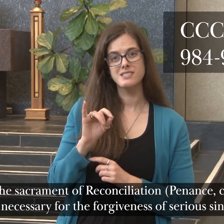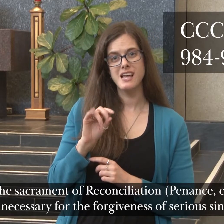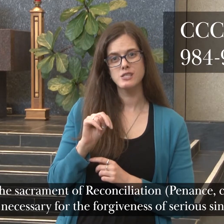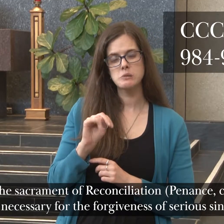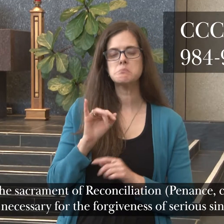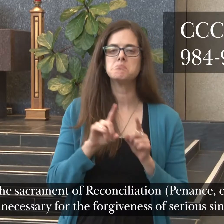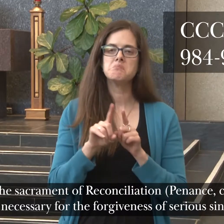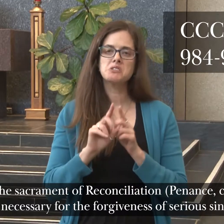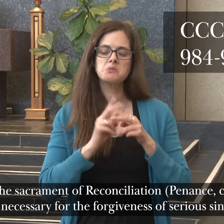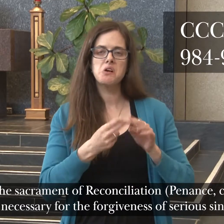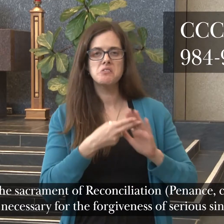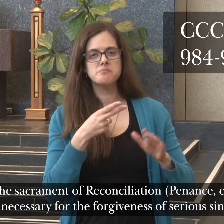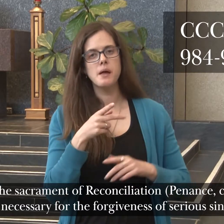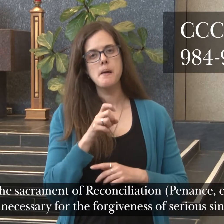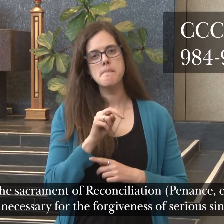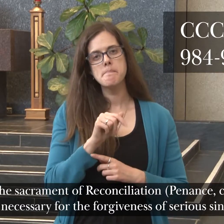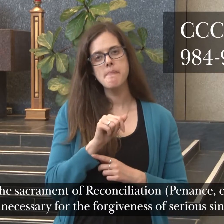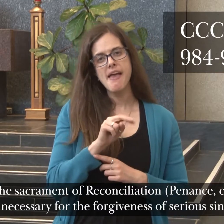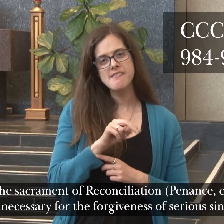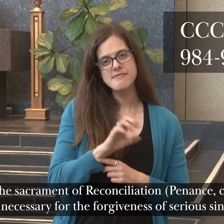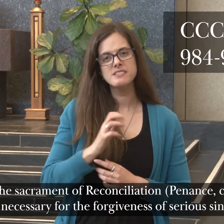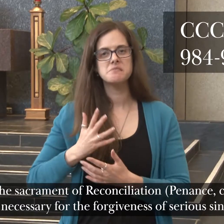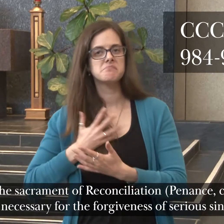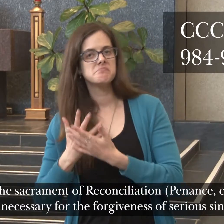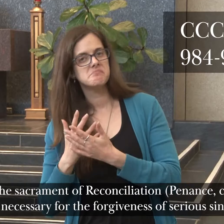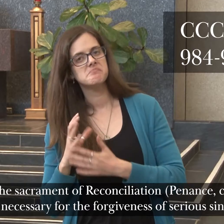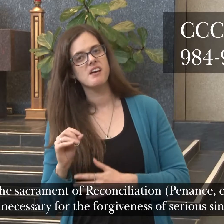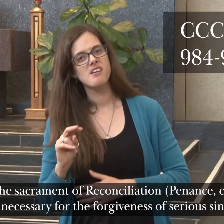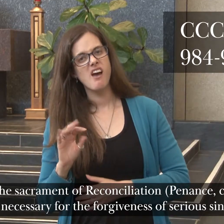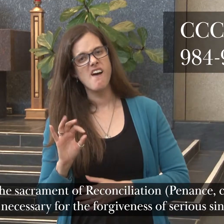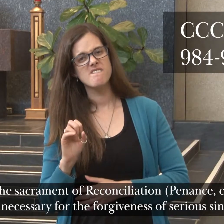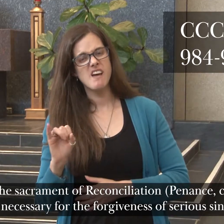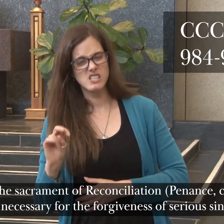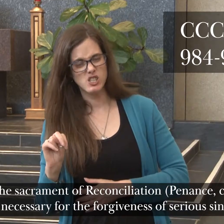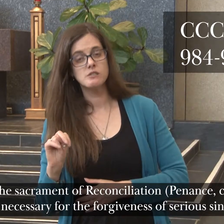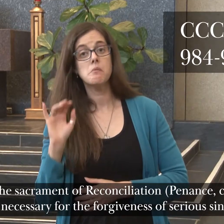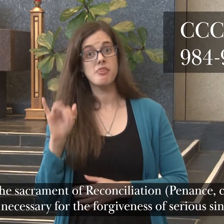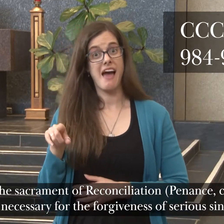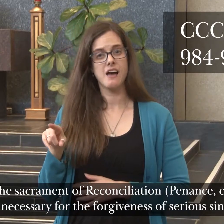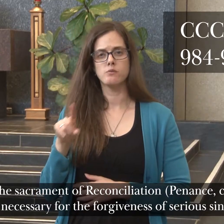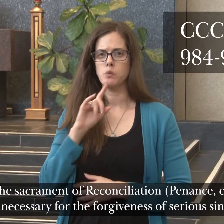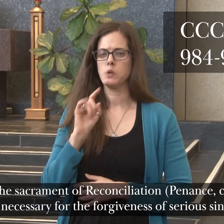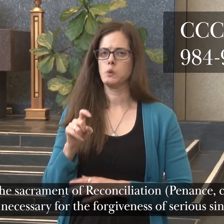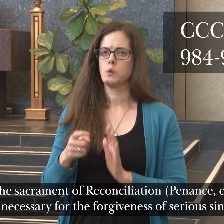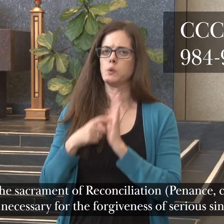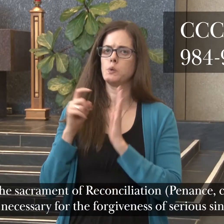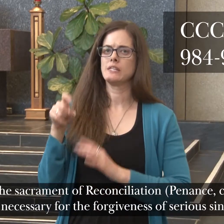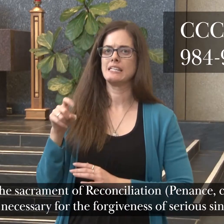also called penance, confession, is necessary for the forgiveness of serious sins.